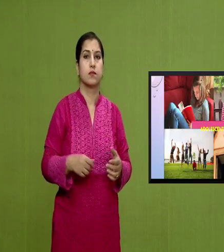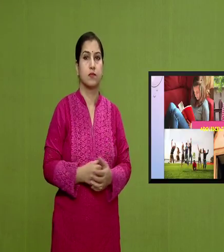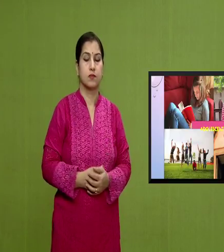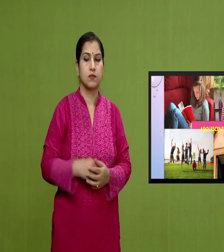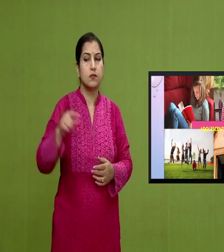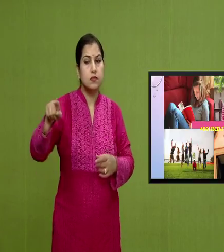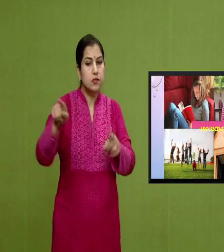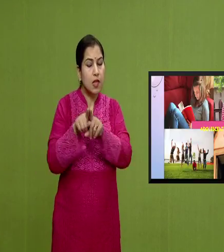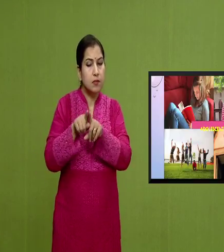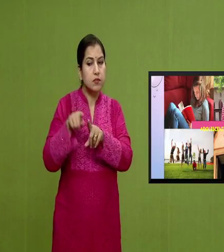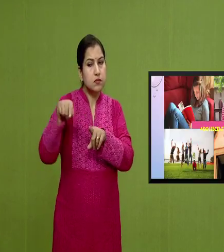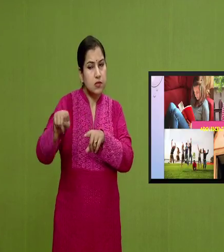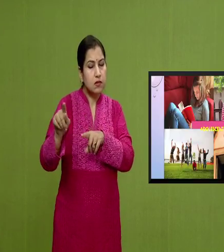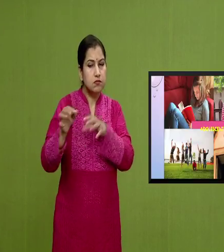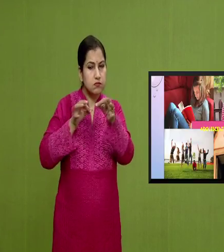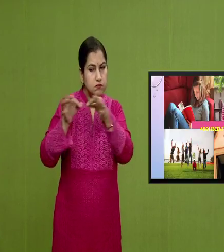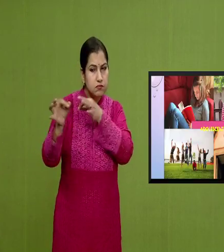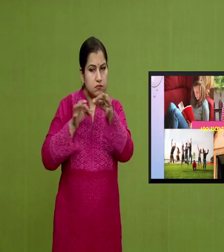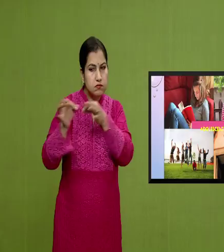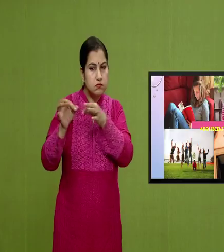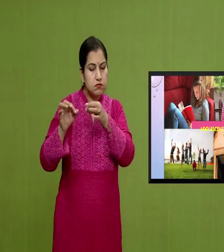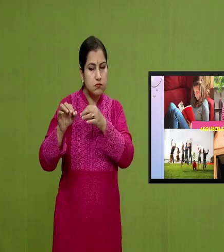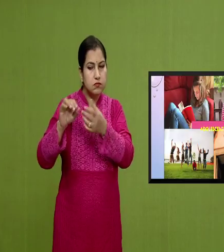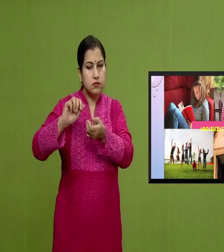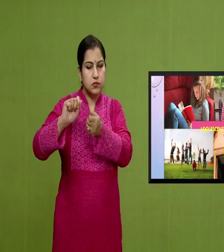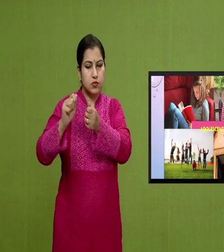accordingly channelized their behavior.